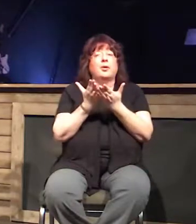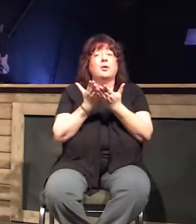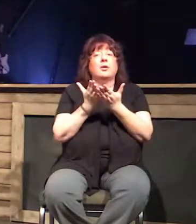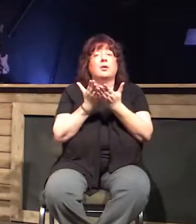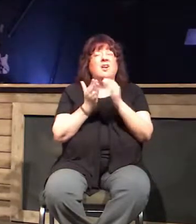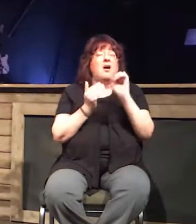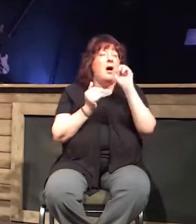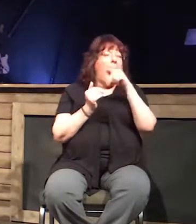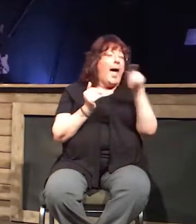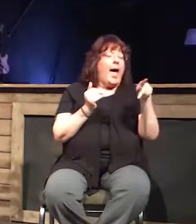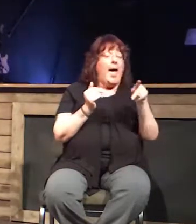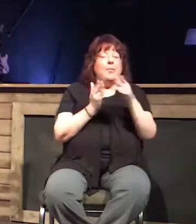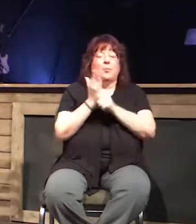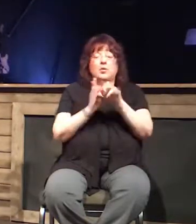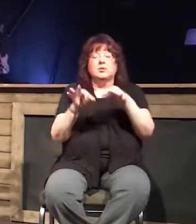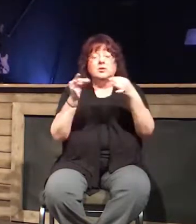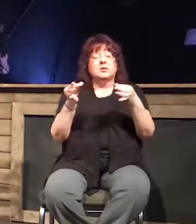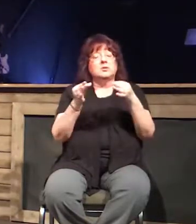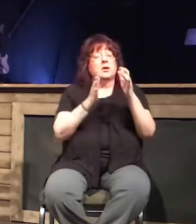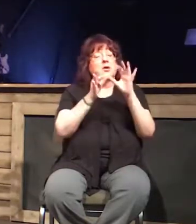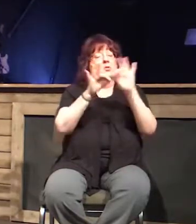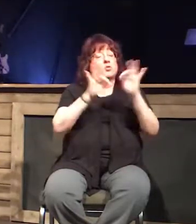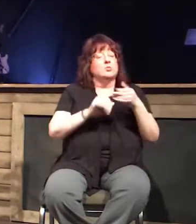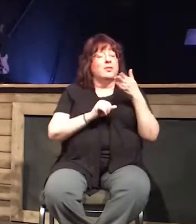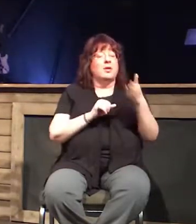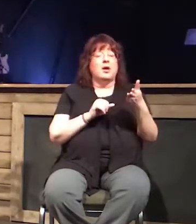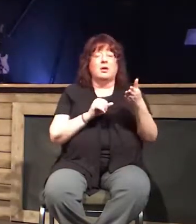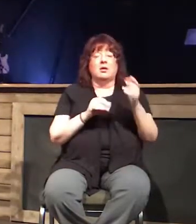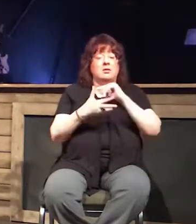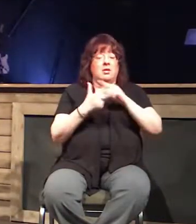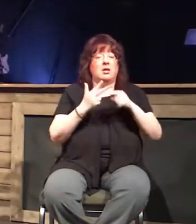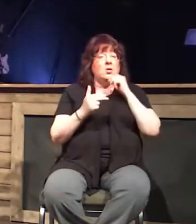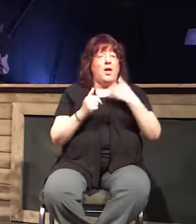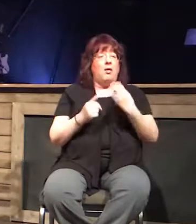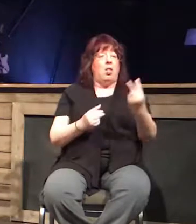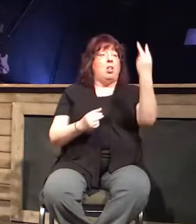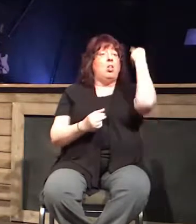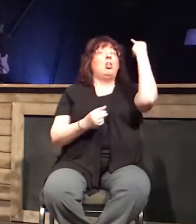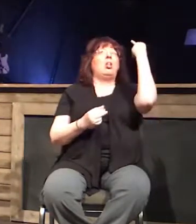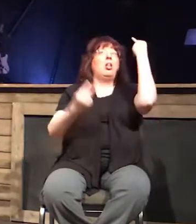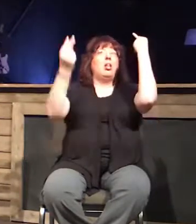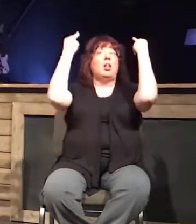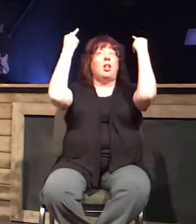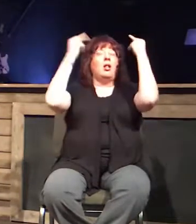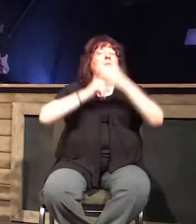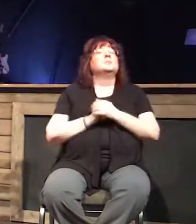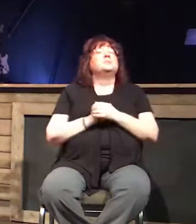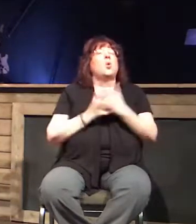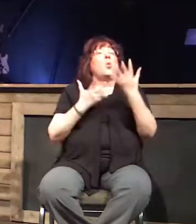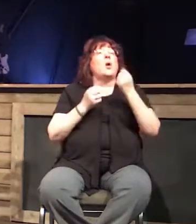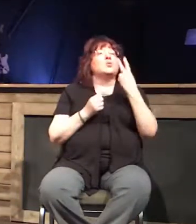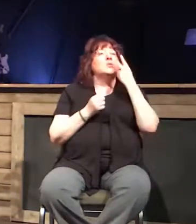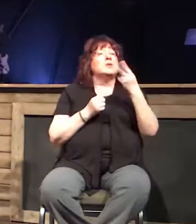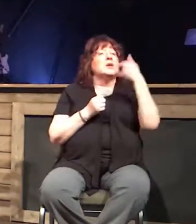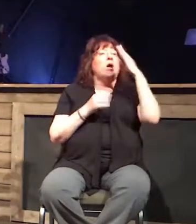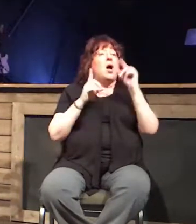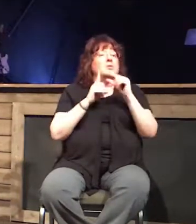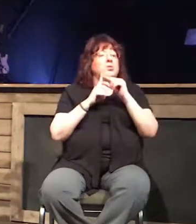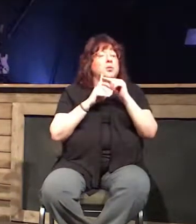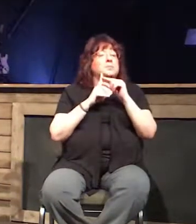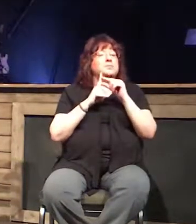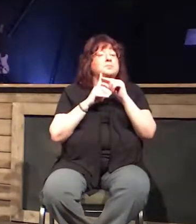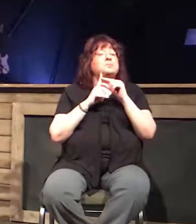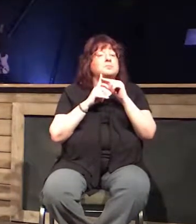your Bible apps or pull out your bulletin notes. The scriptures are there. If you don't have any of those three things, look at the screen, okay? We want you to see God's word